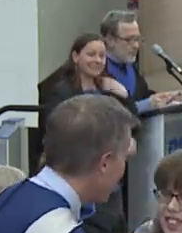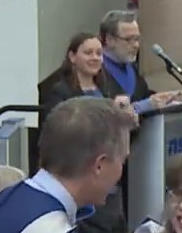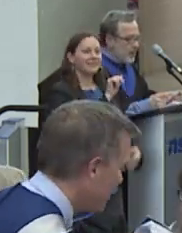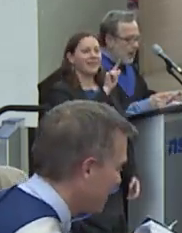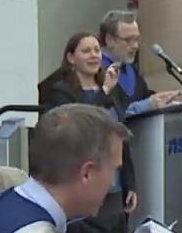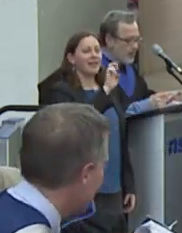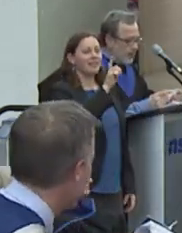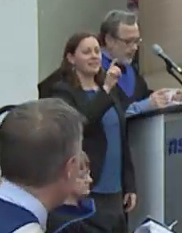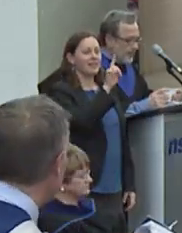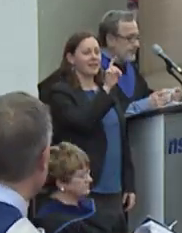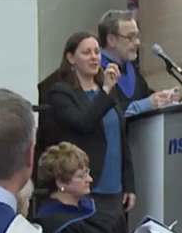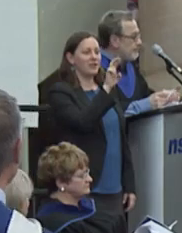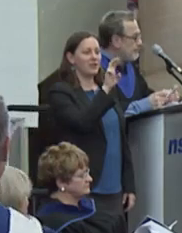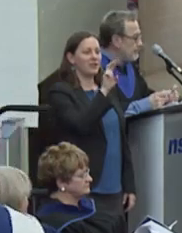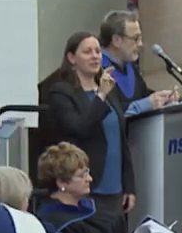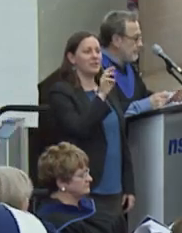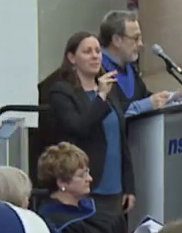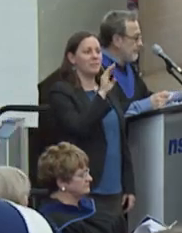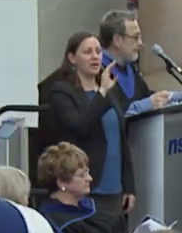Alexander MacArthur.